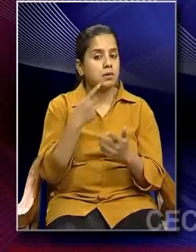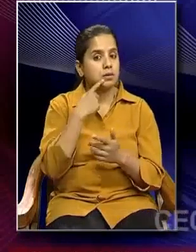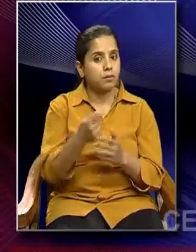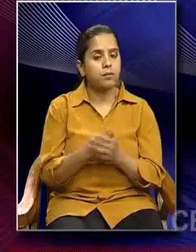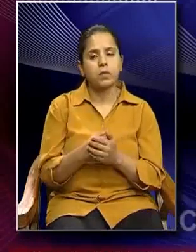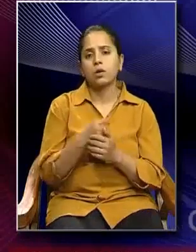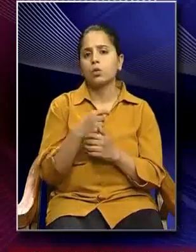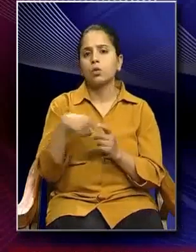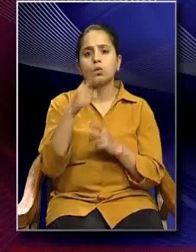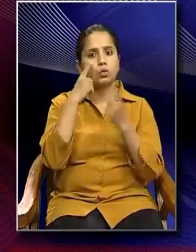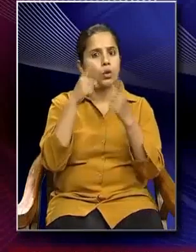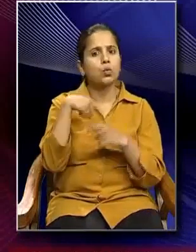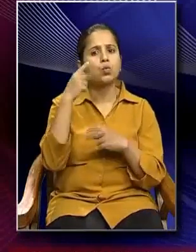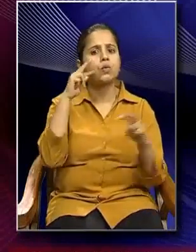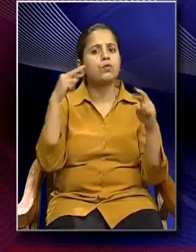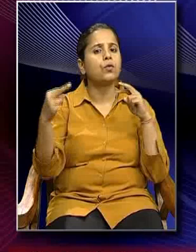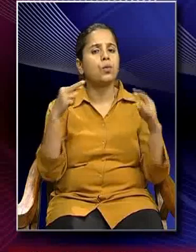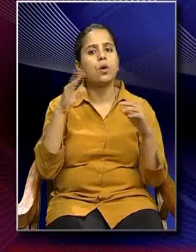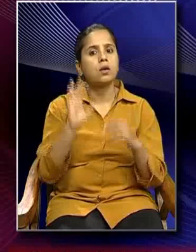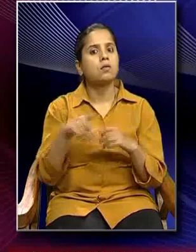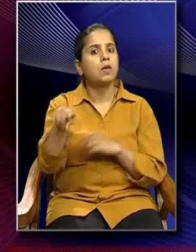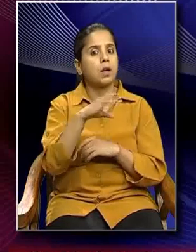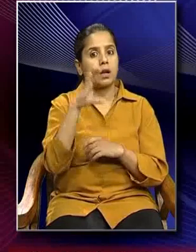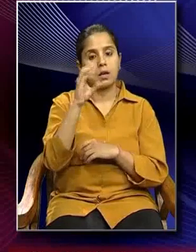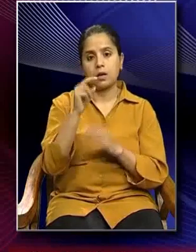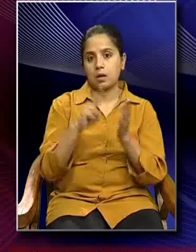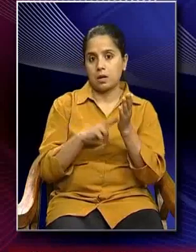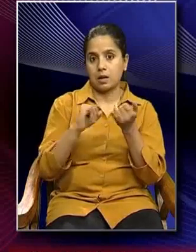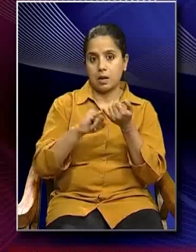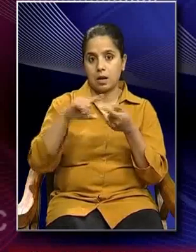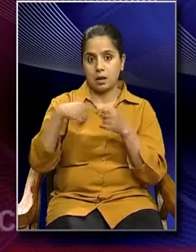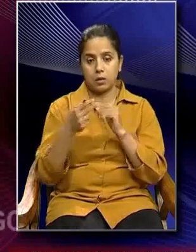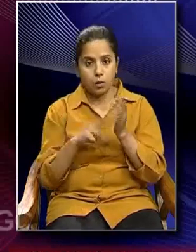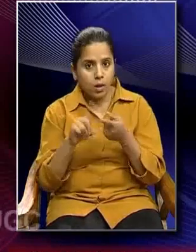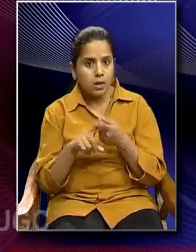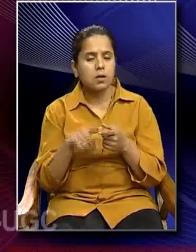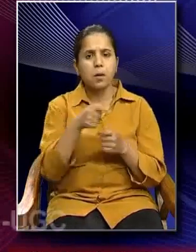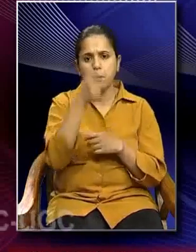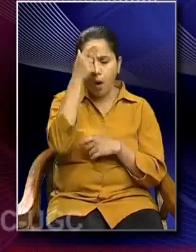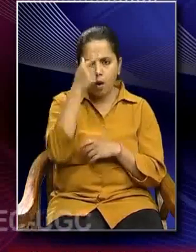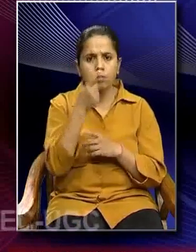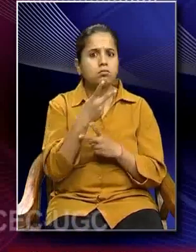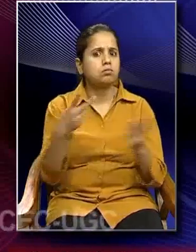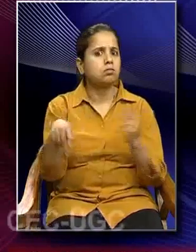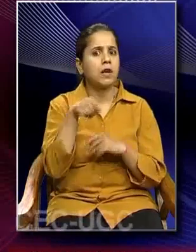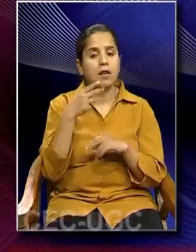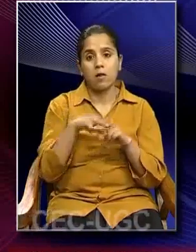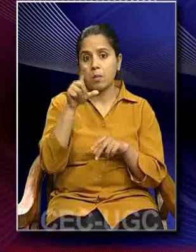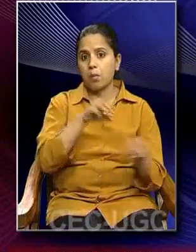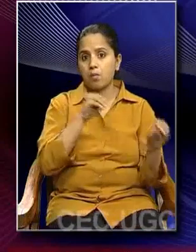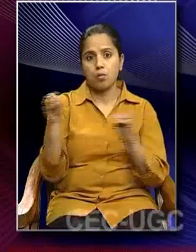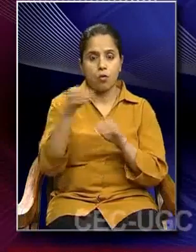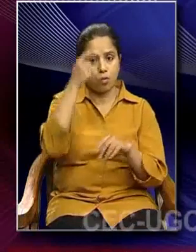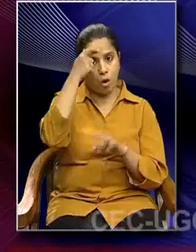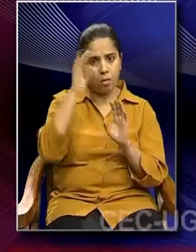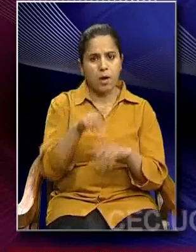to examine who views these consequences as the source of migration, source of problem. If migrant were a problem,